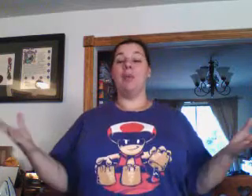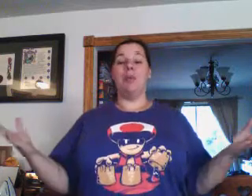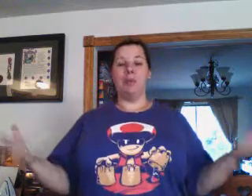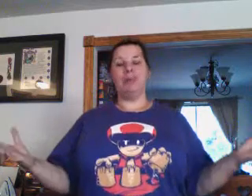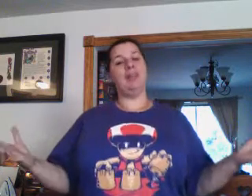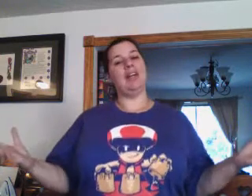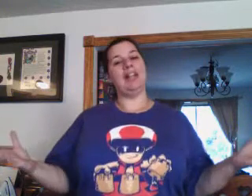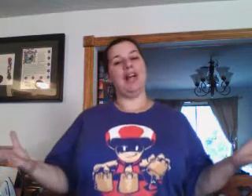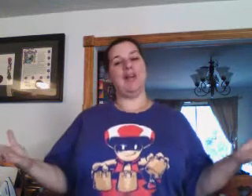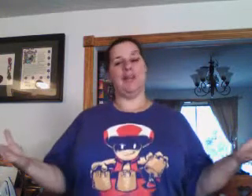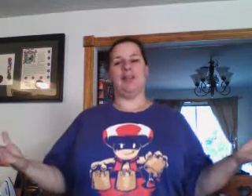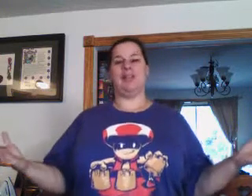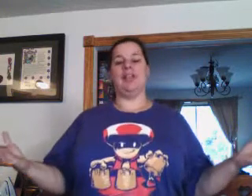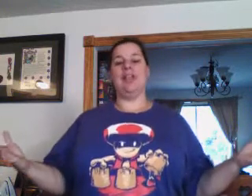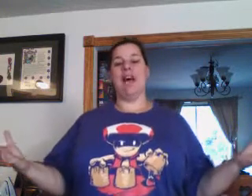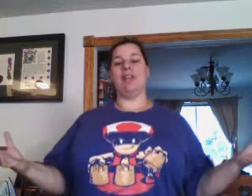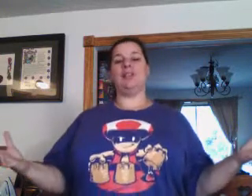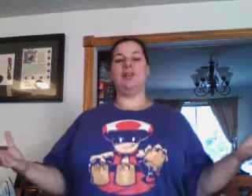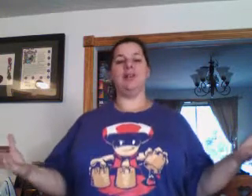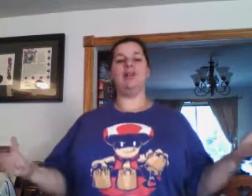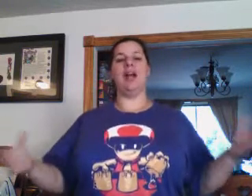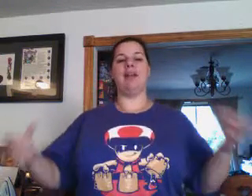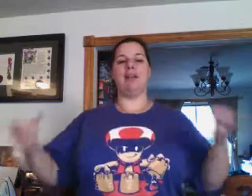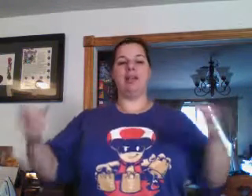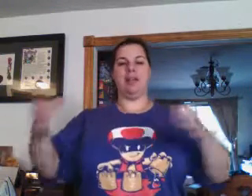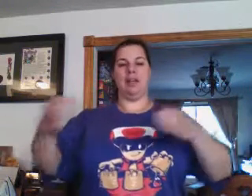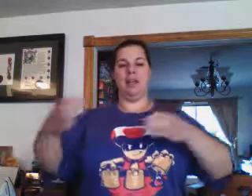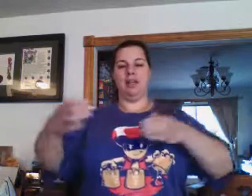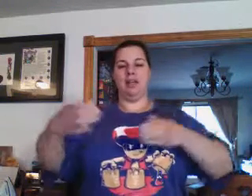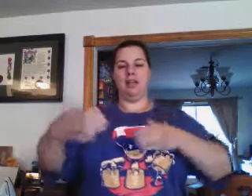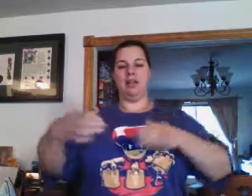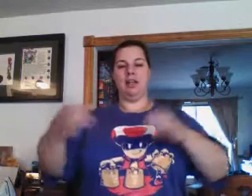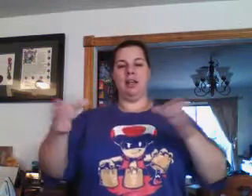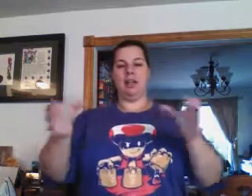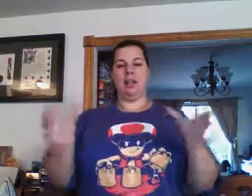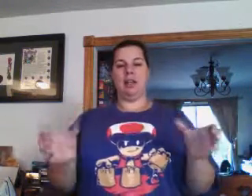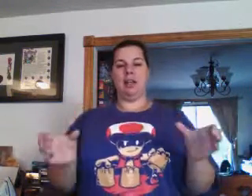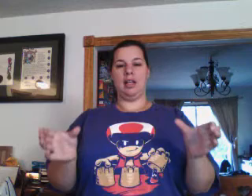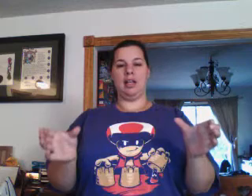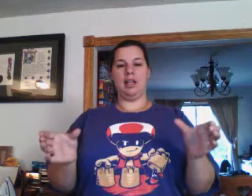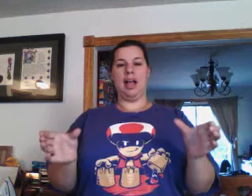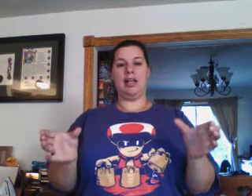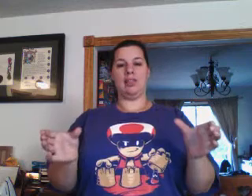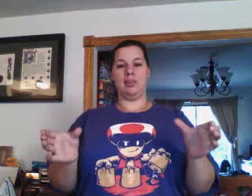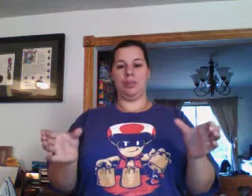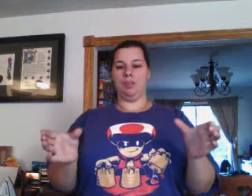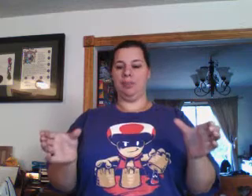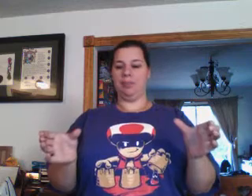What we do right now, we're having class, so we would have that in a classroom.